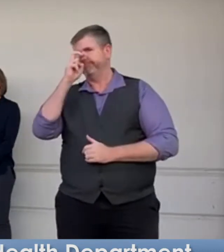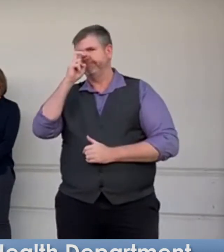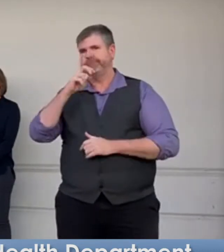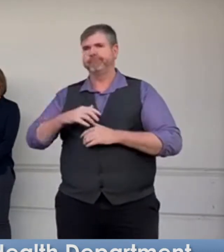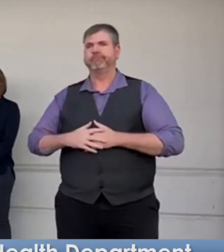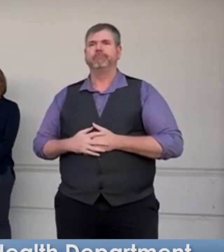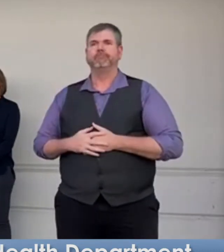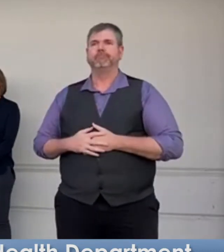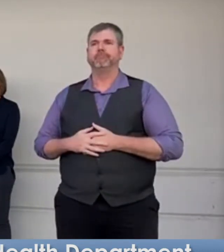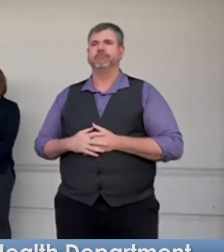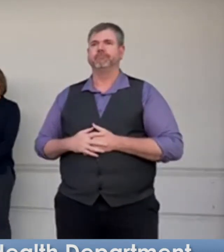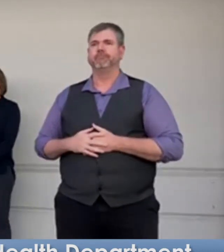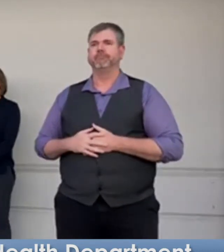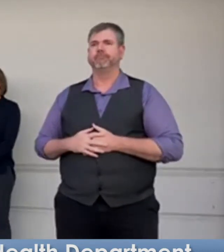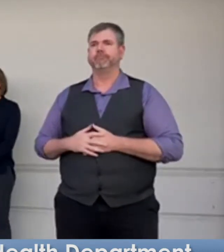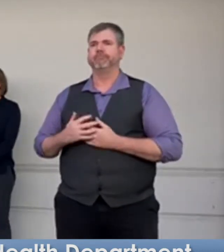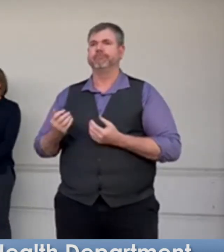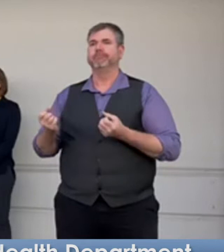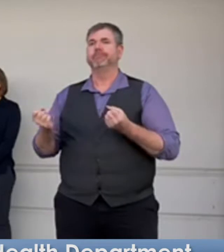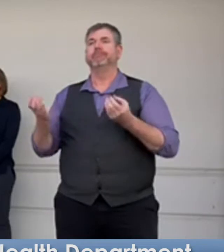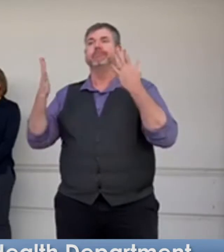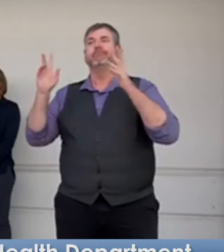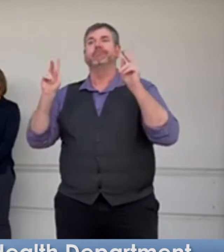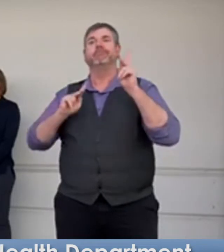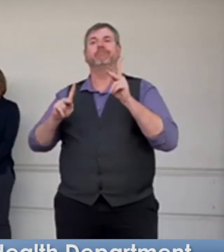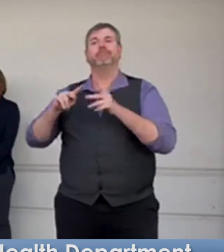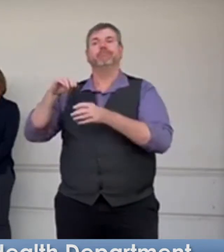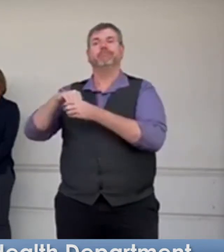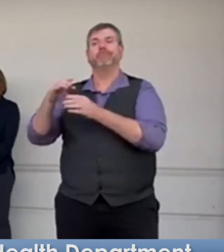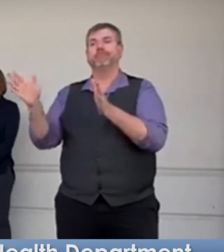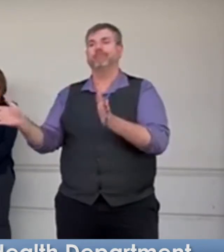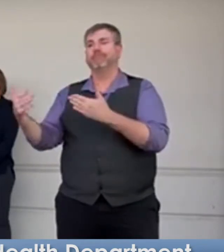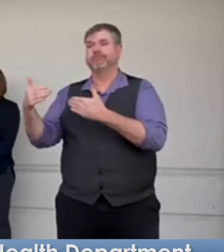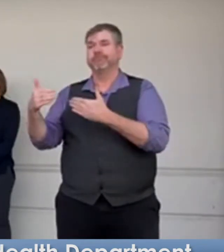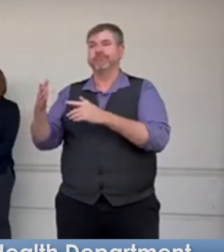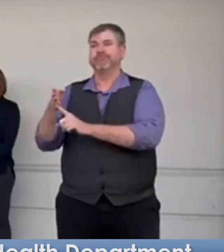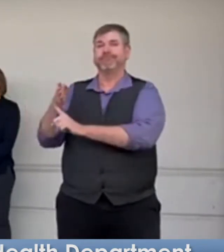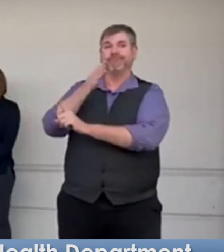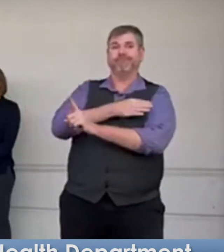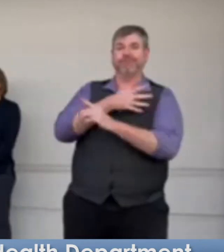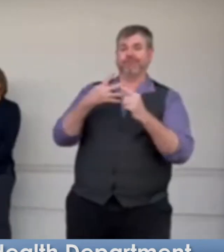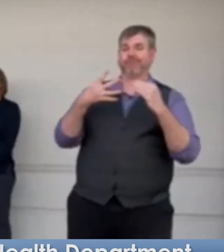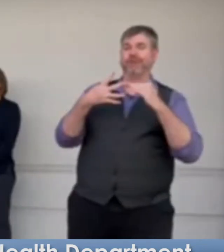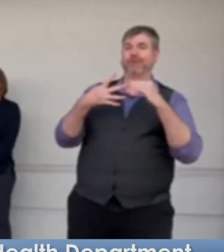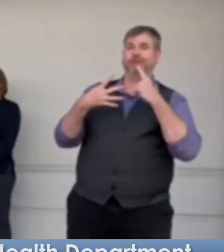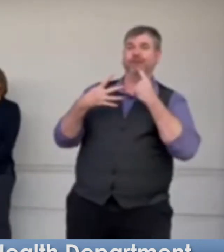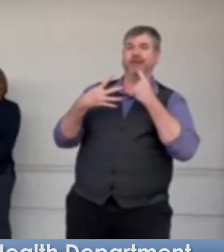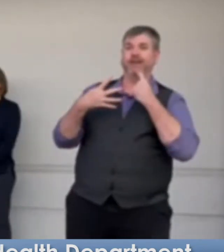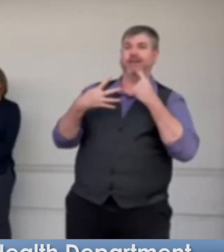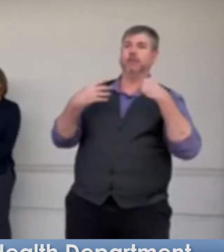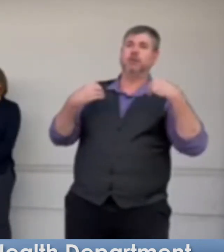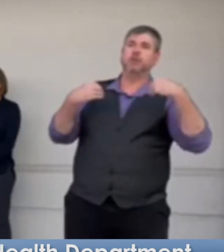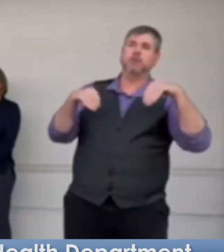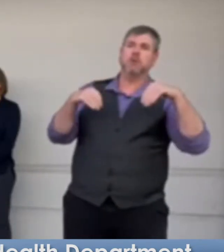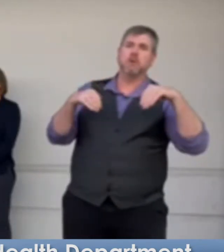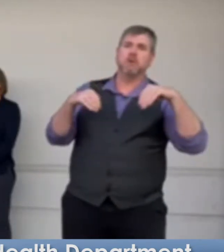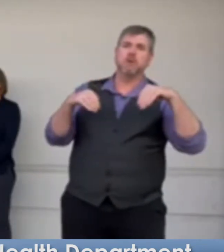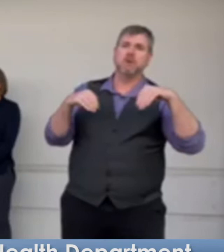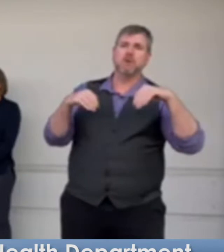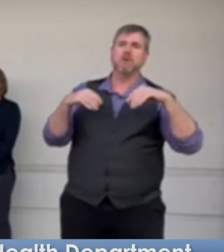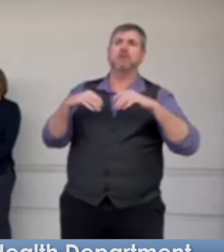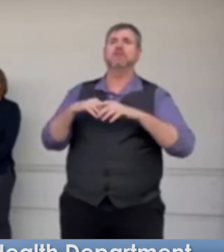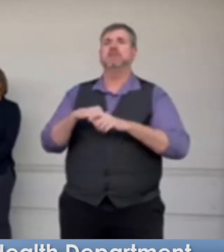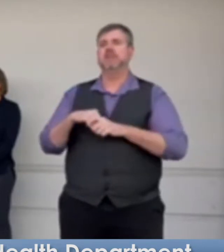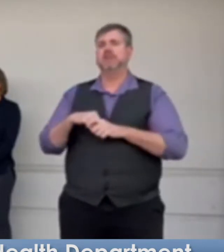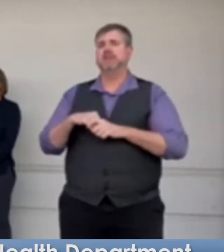stricter in the purple tier. So in the red tier, for retail, for general retail, capacity was limited